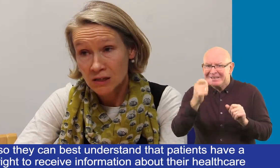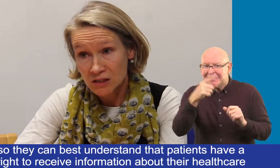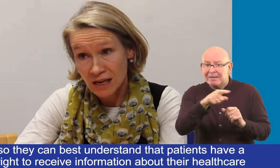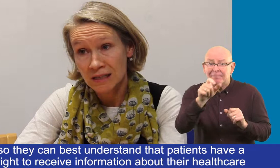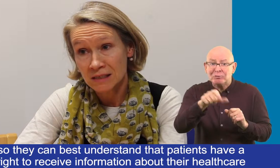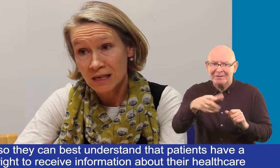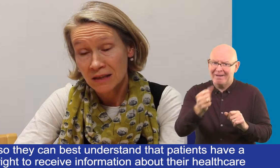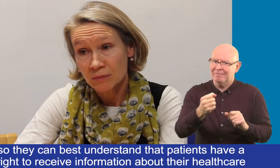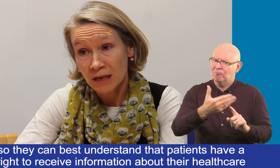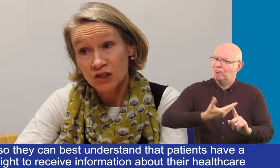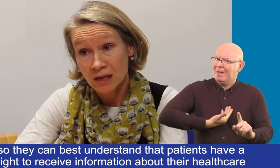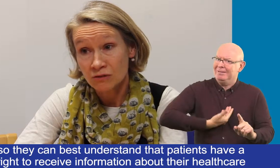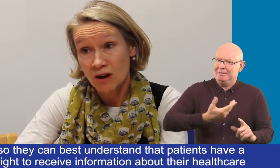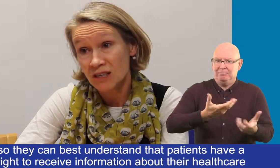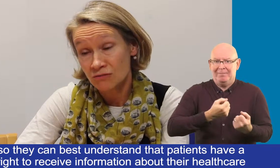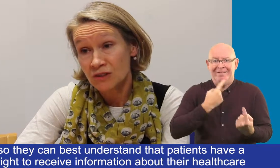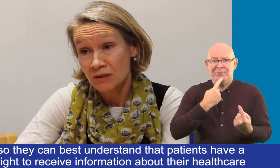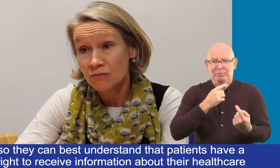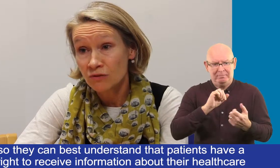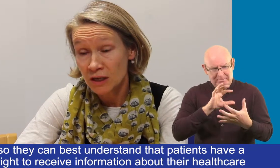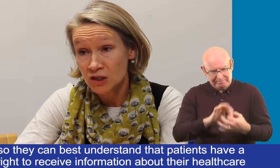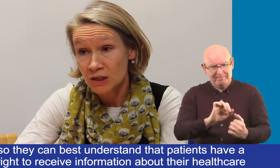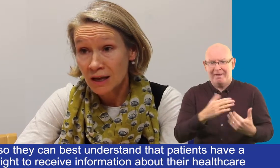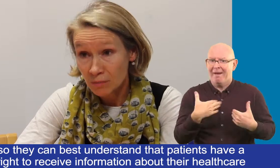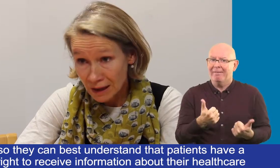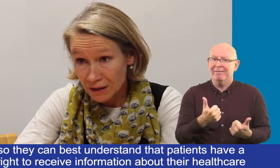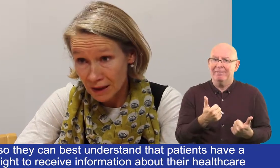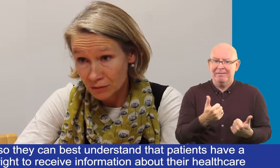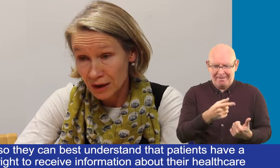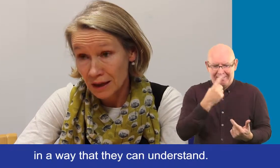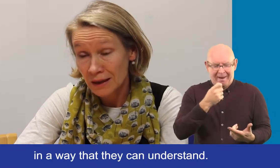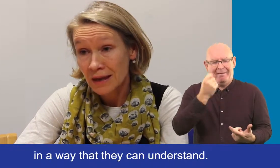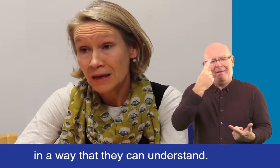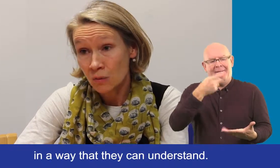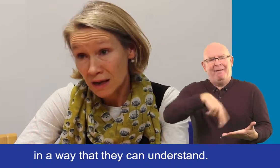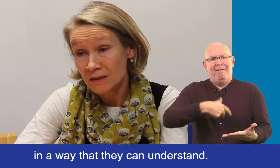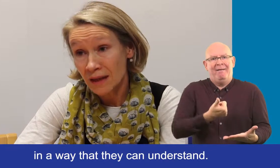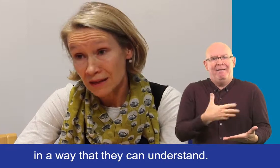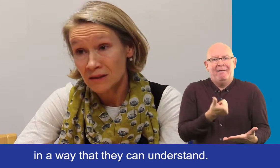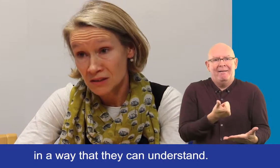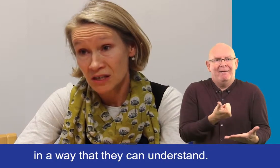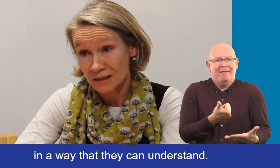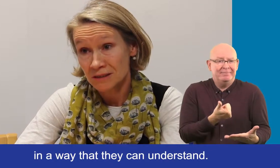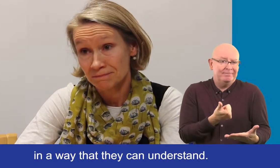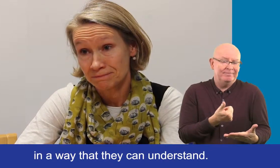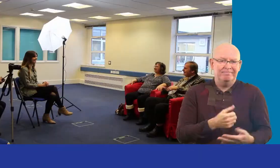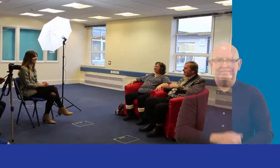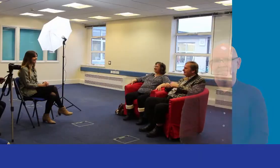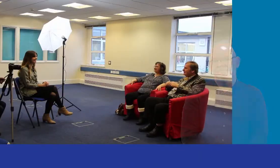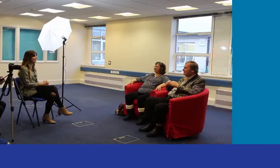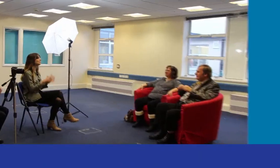best understand that patients have a right to receive information about their healthcare in a way that they can understand.